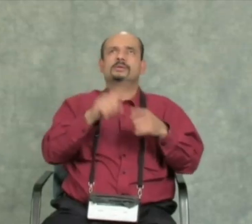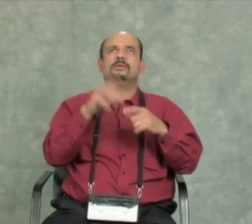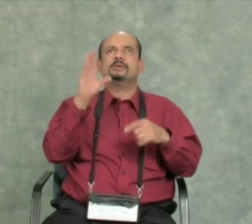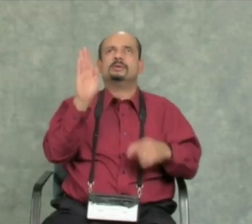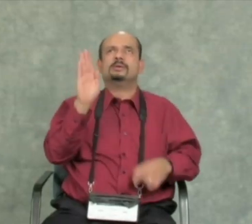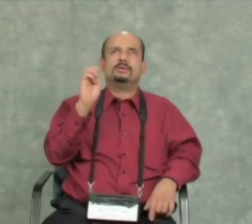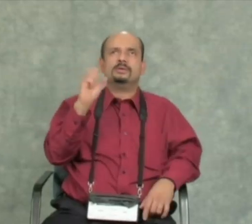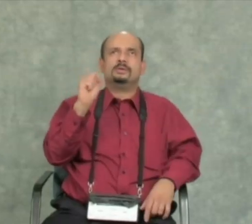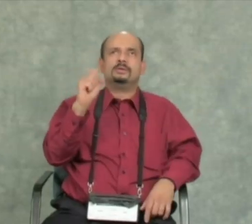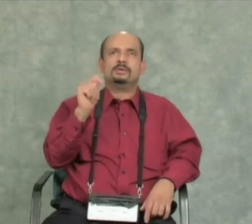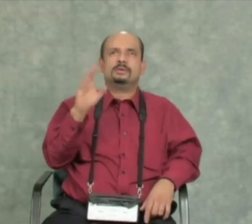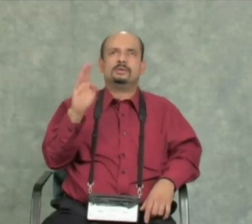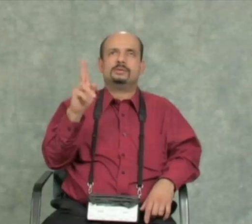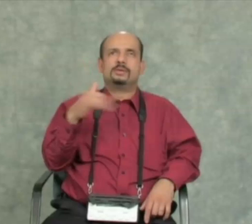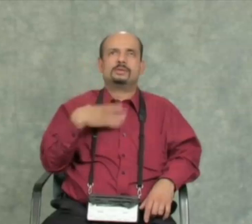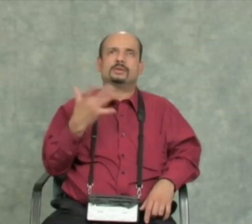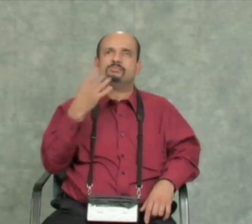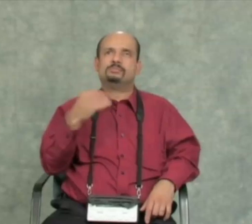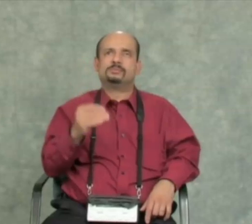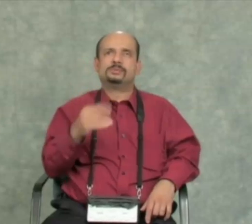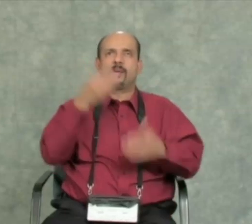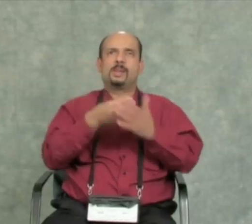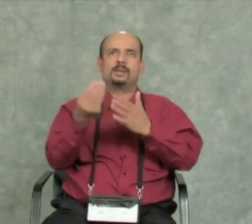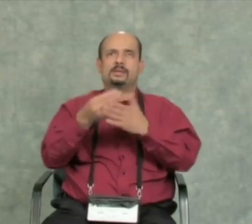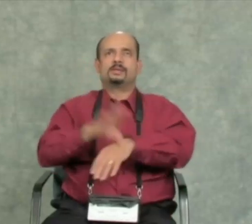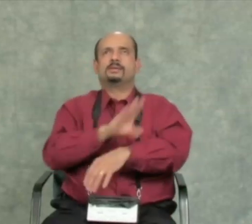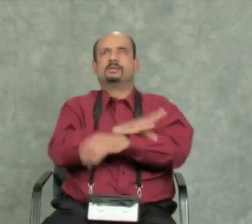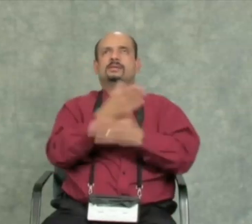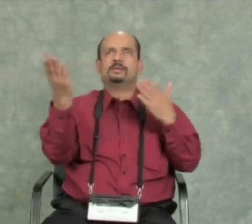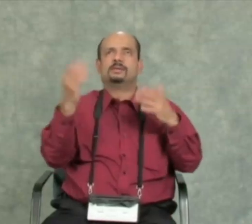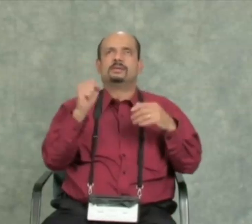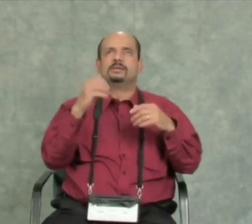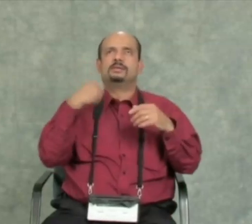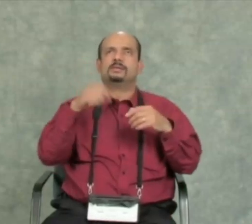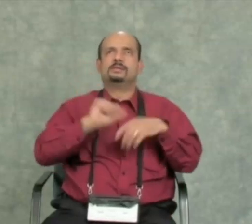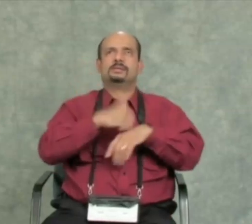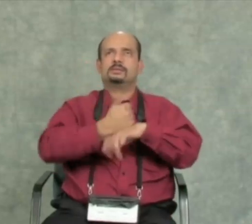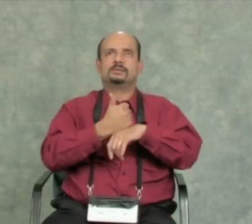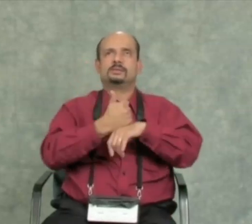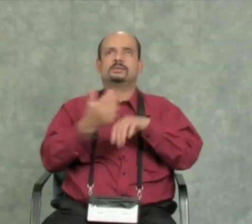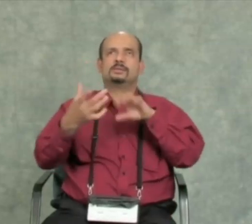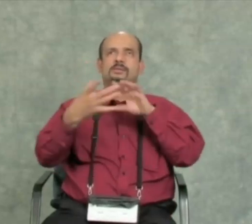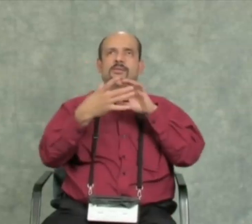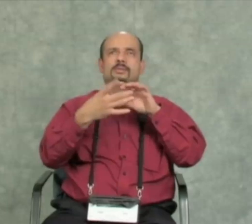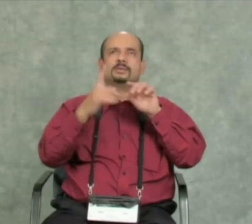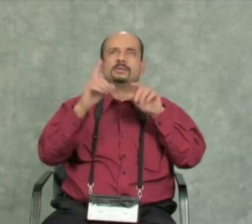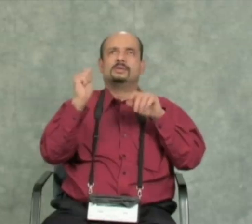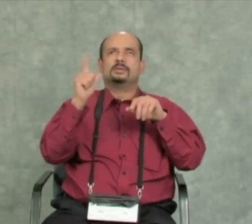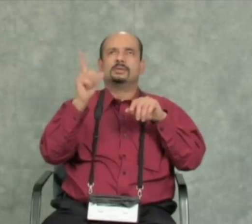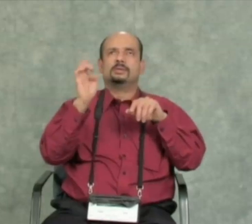going to have a sale. For me, I really like the store Best Buy. I